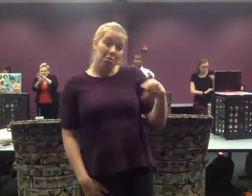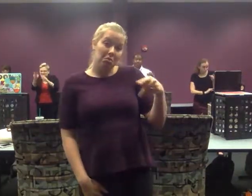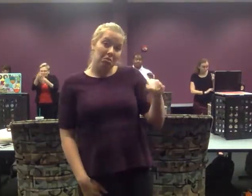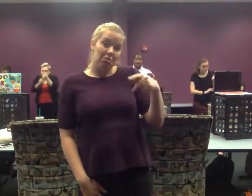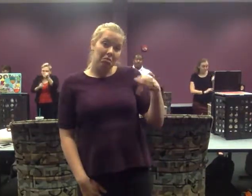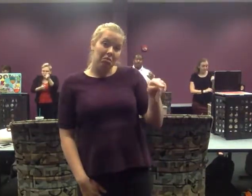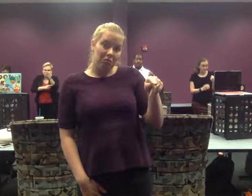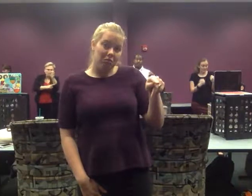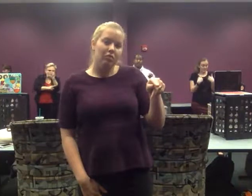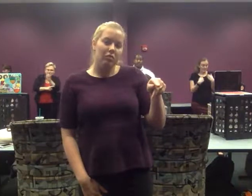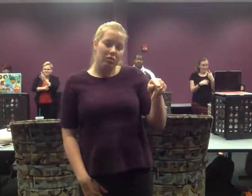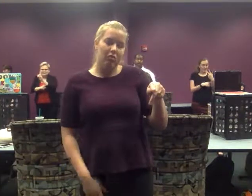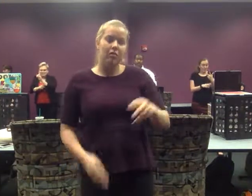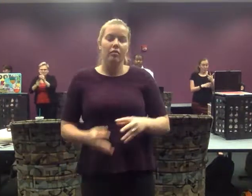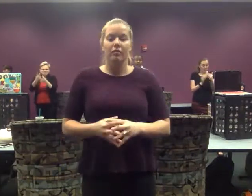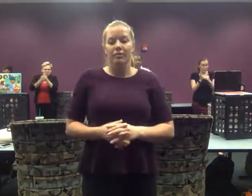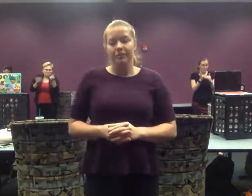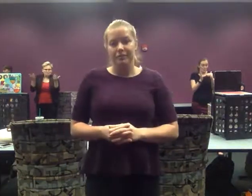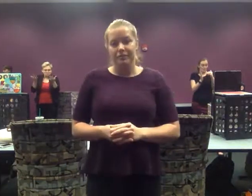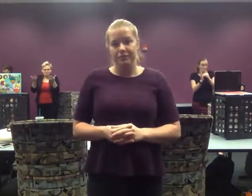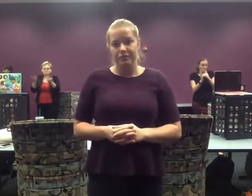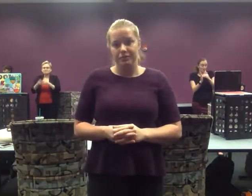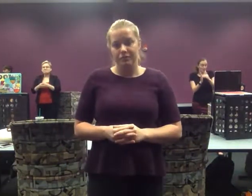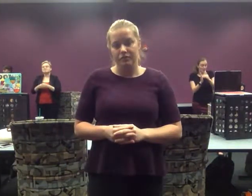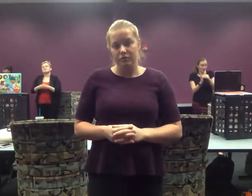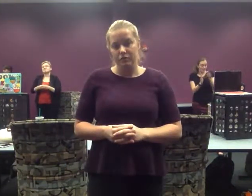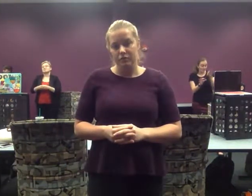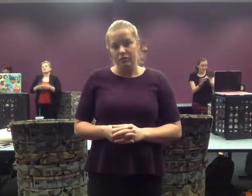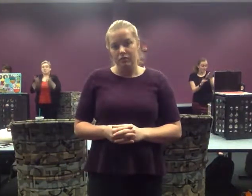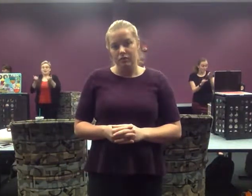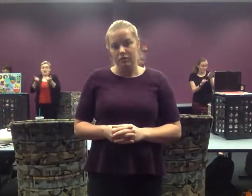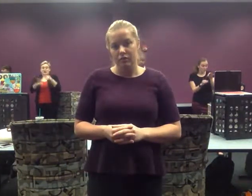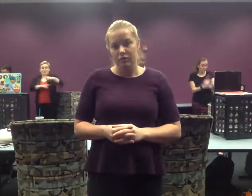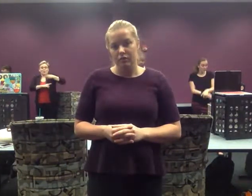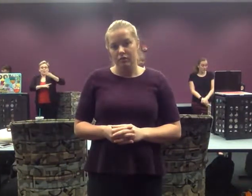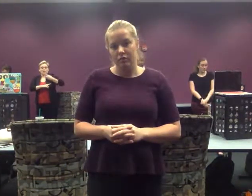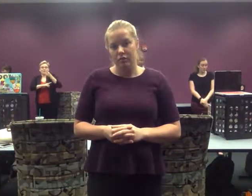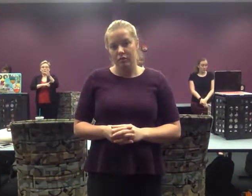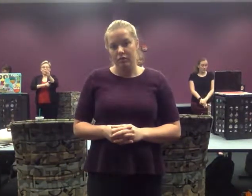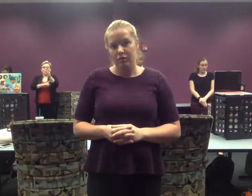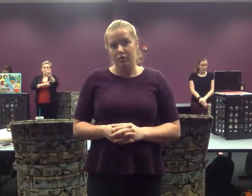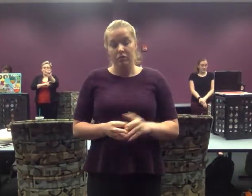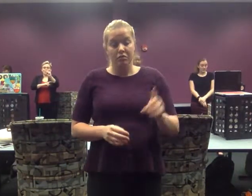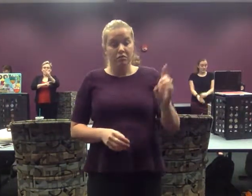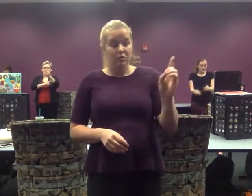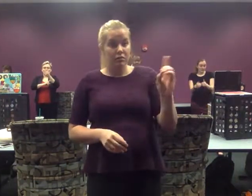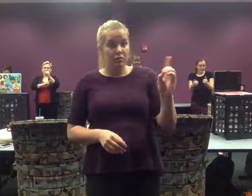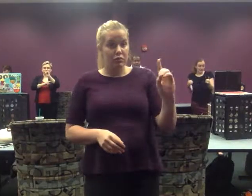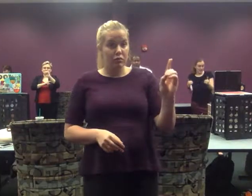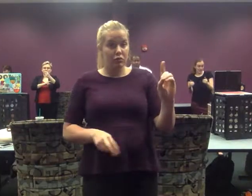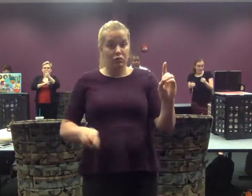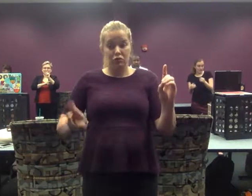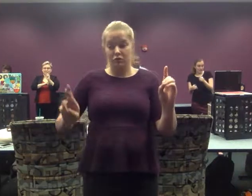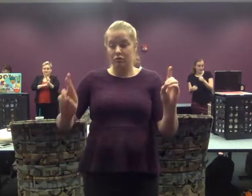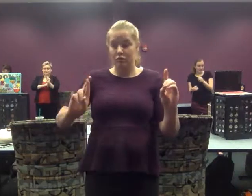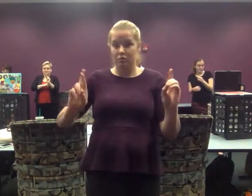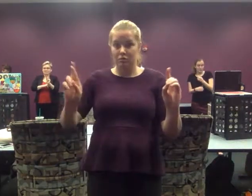votes of 42 in selecting their governor, between a Democrat and a Republican, between a red